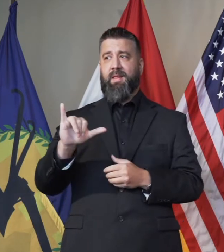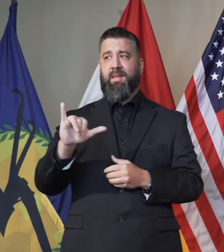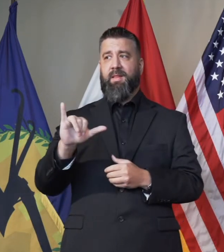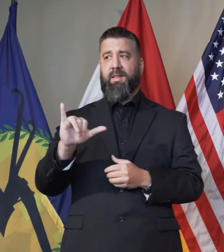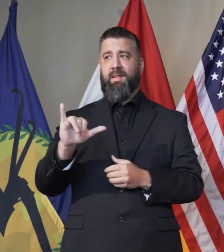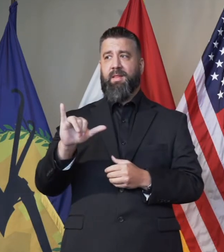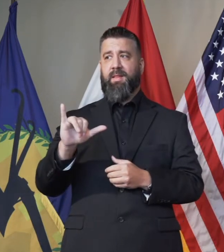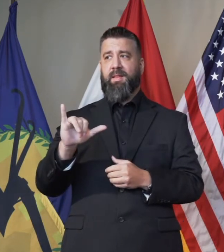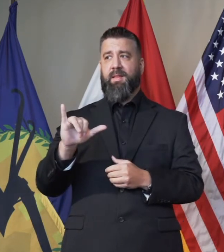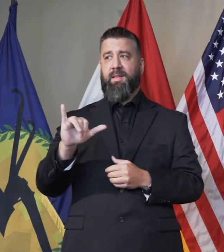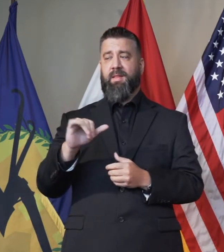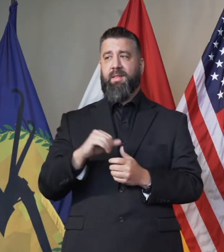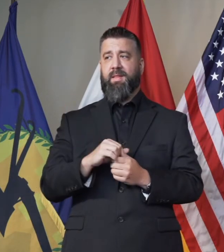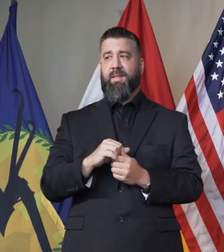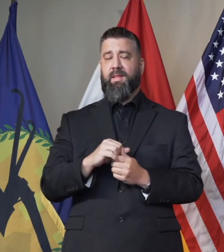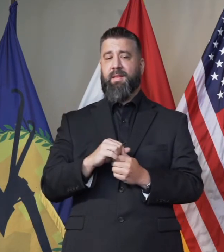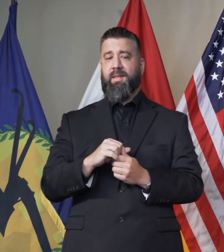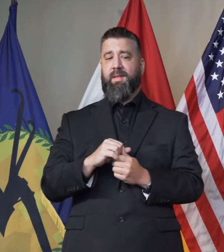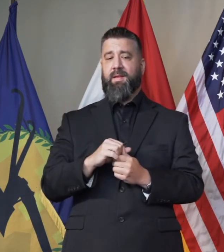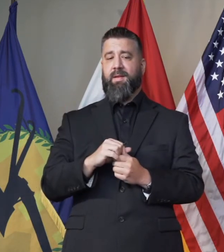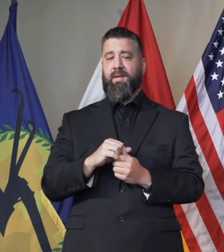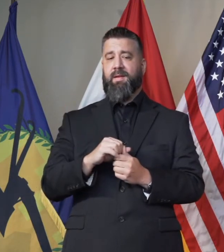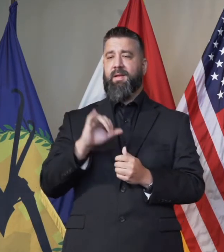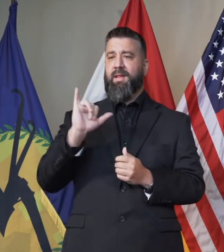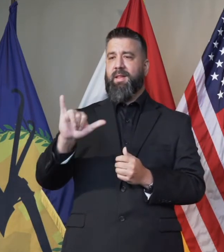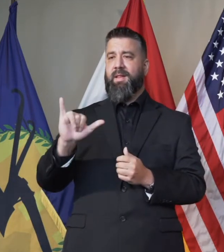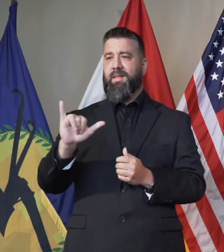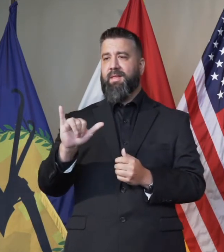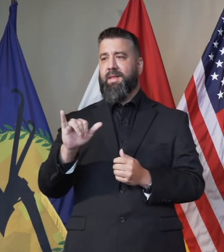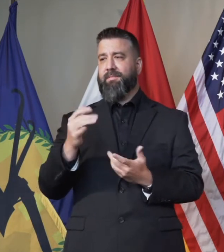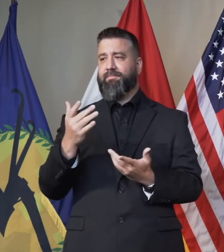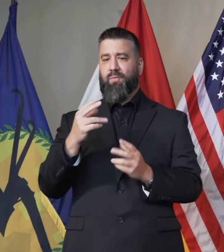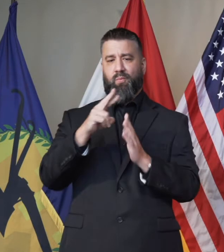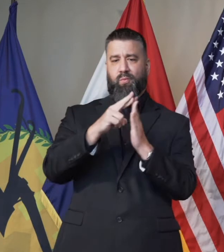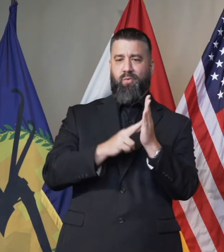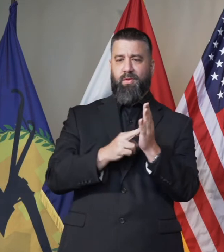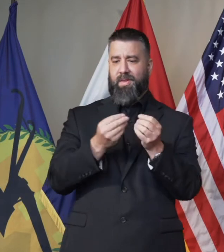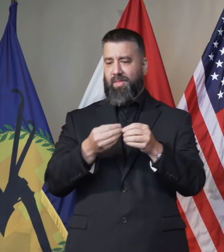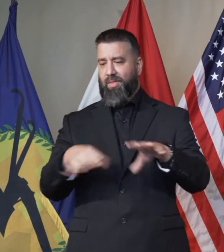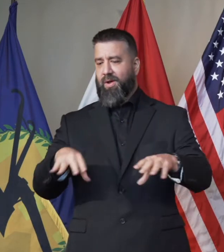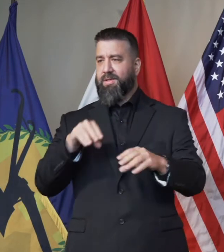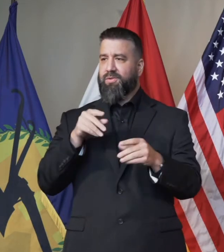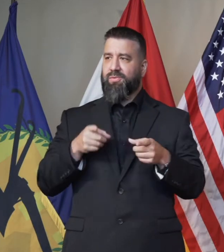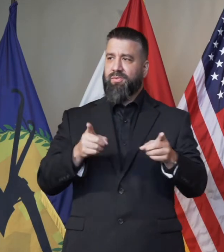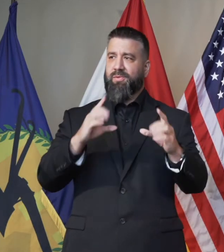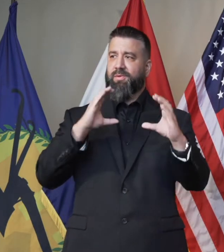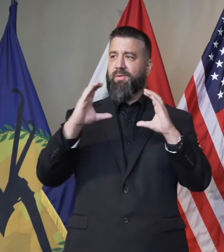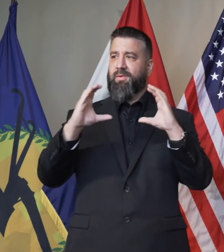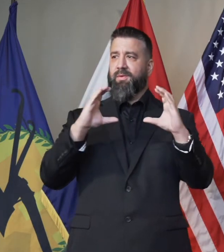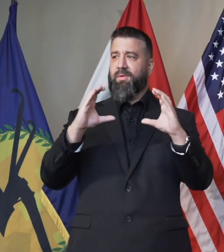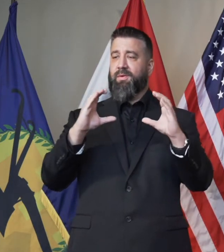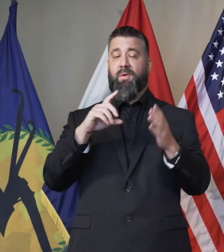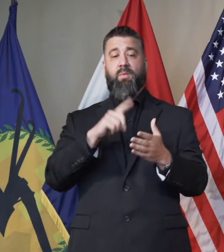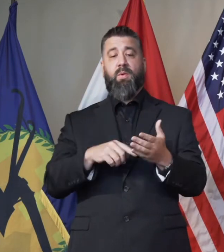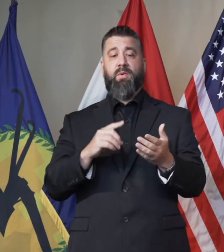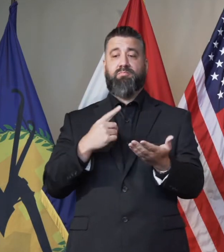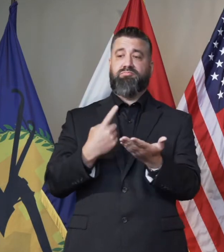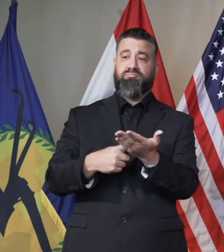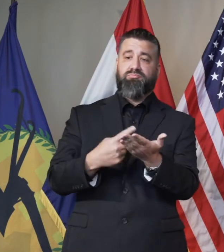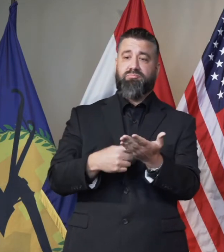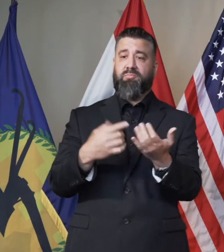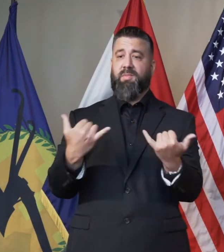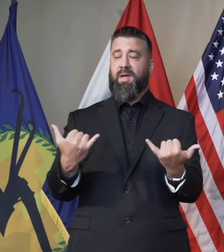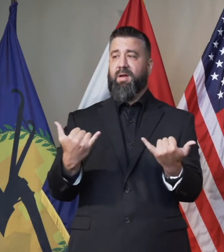been lost in some of the conversation. What we're talking about now is allowing games